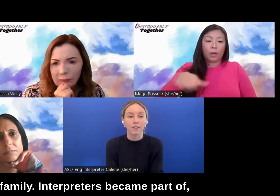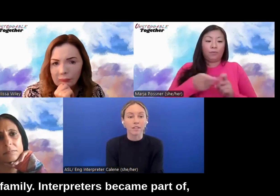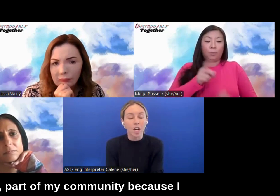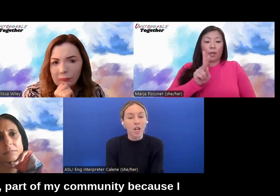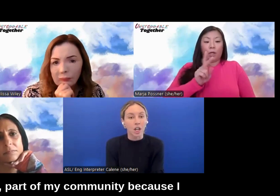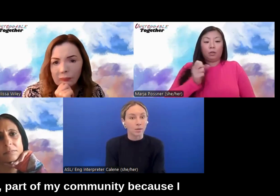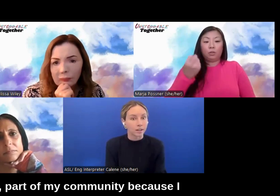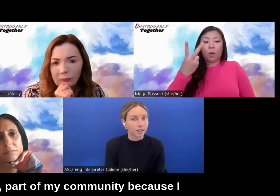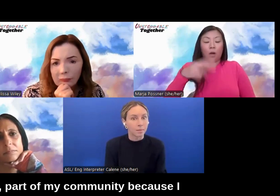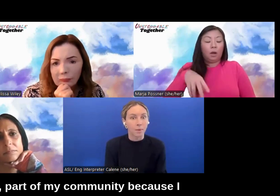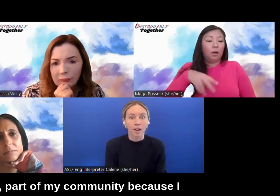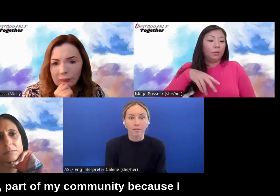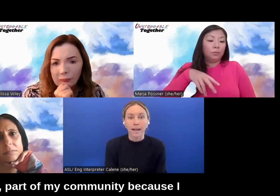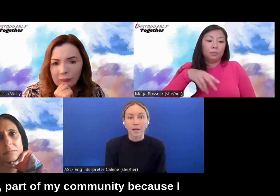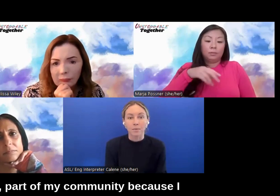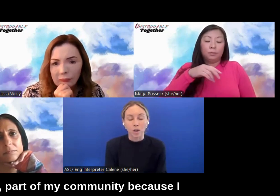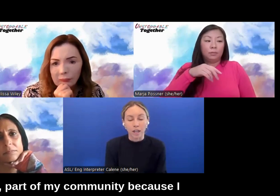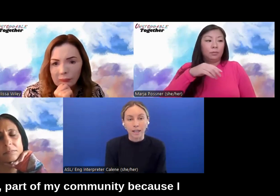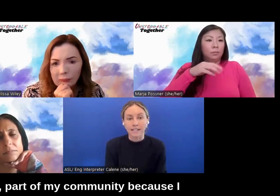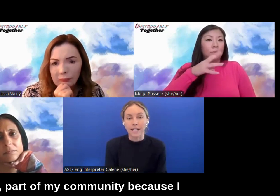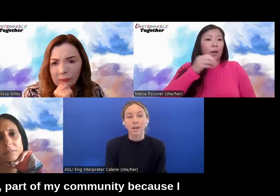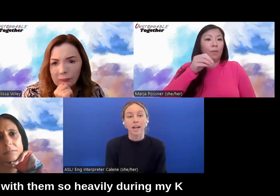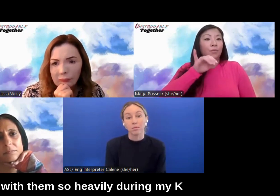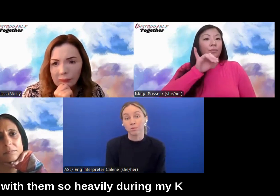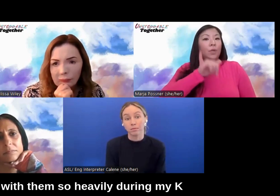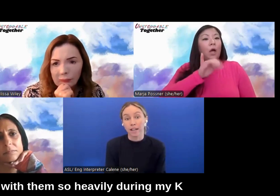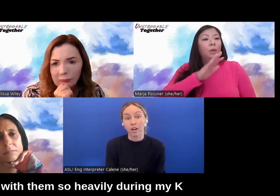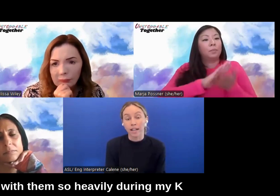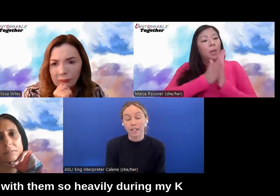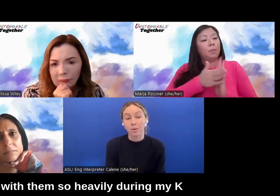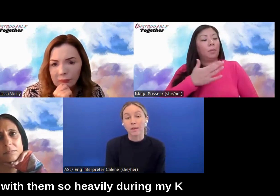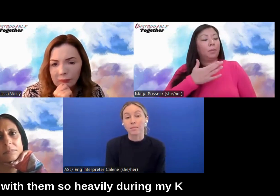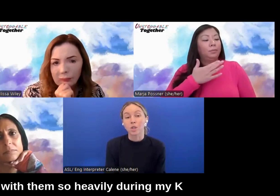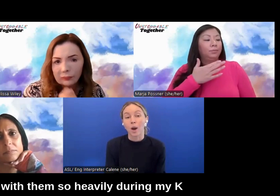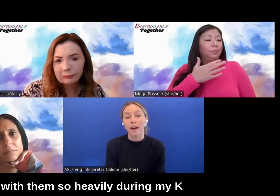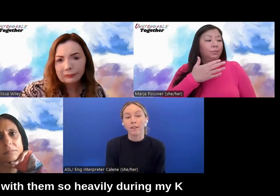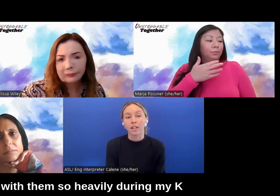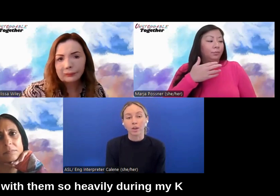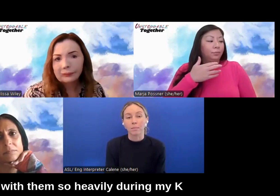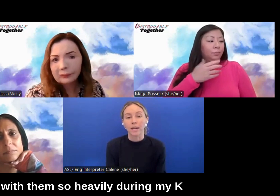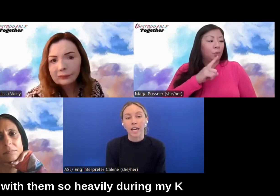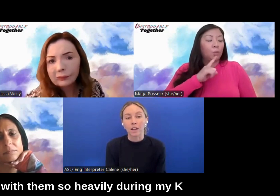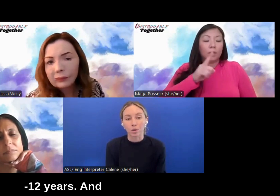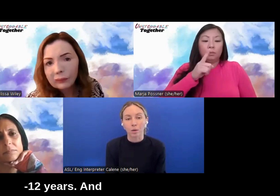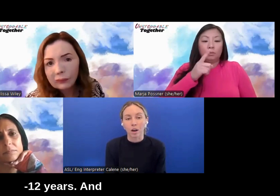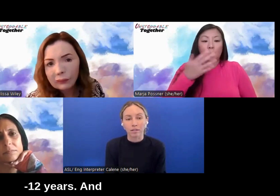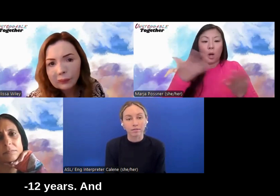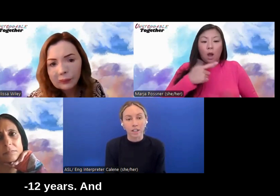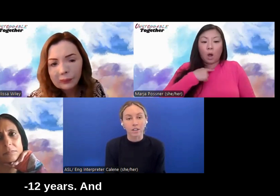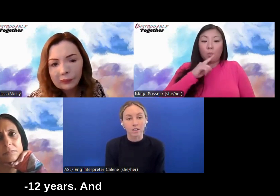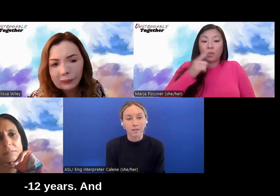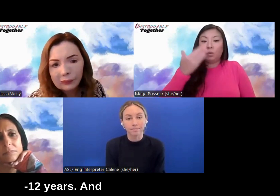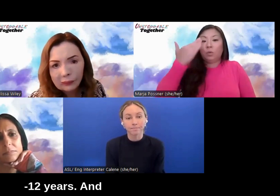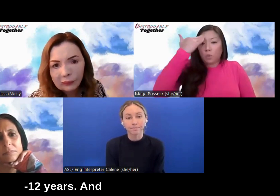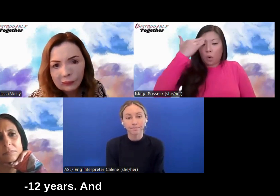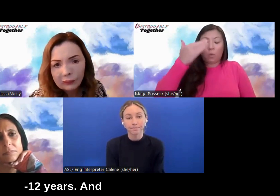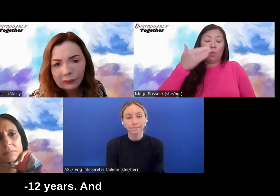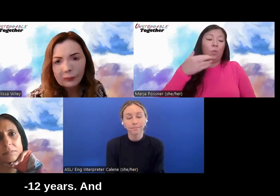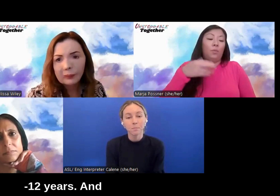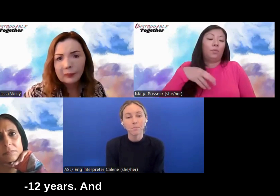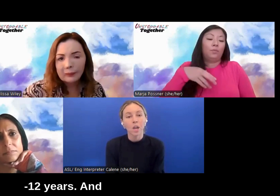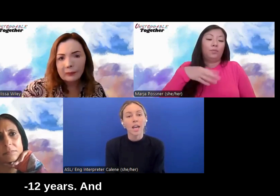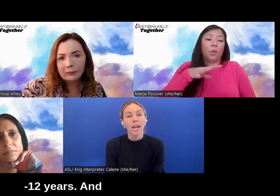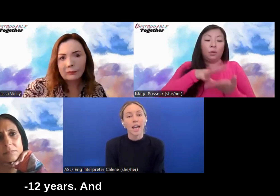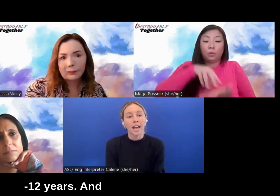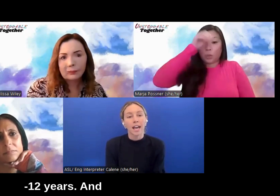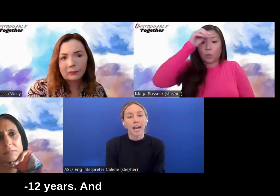became part of, part of my community because I interacted with them so heavily during my K through 12 years.